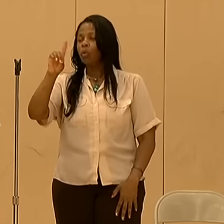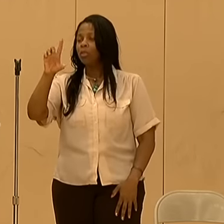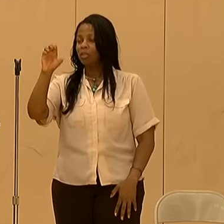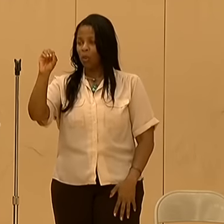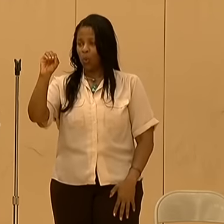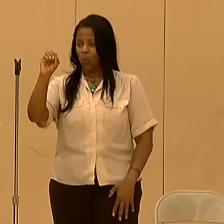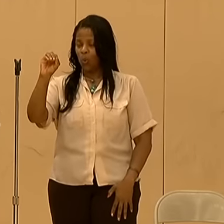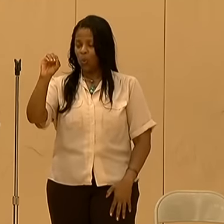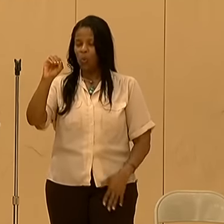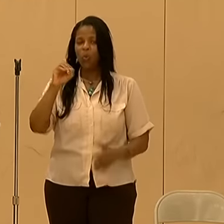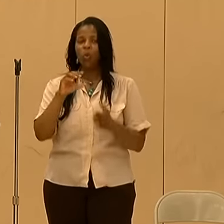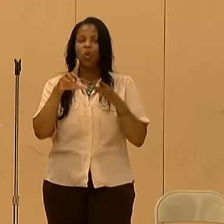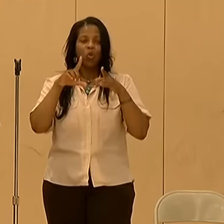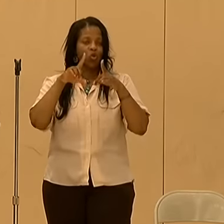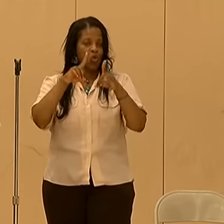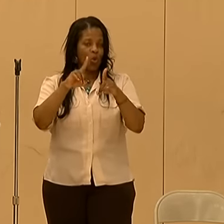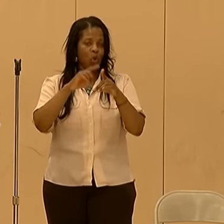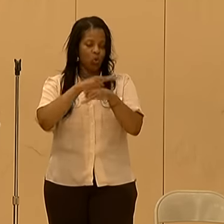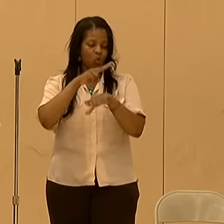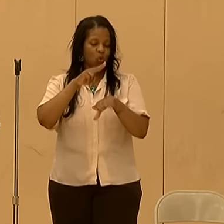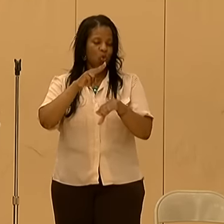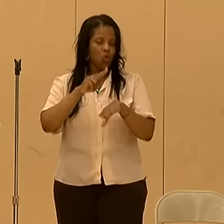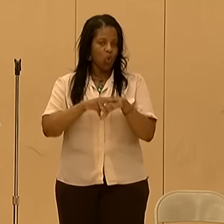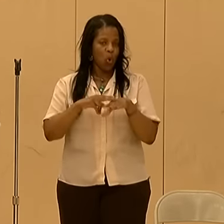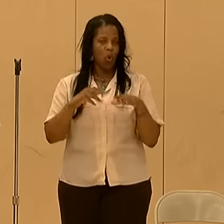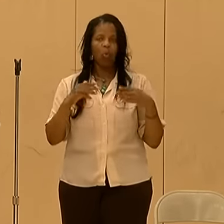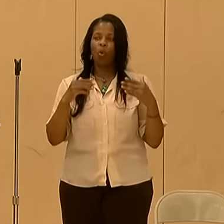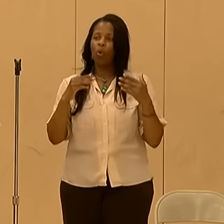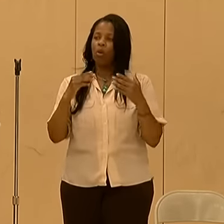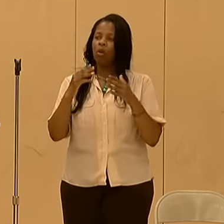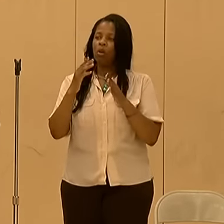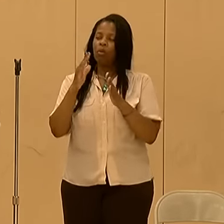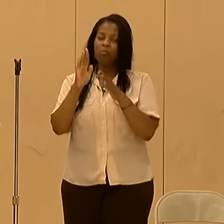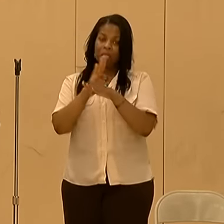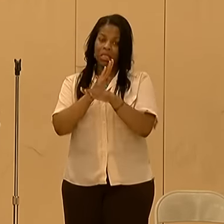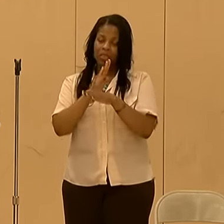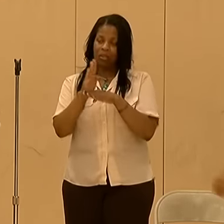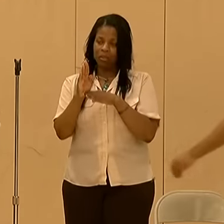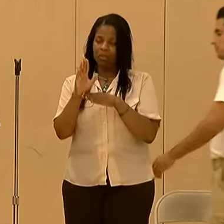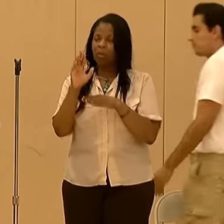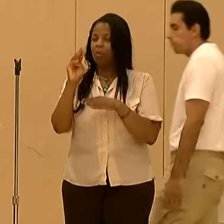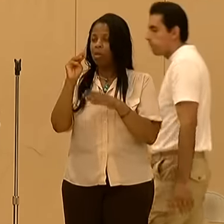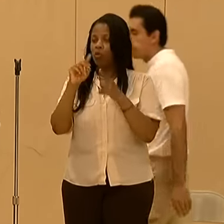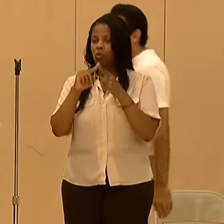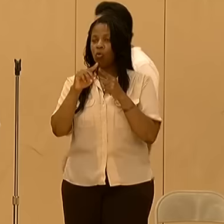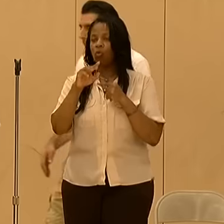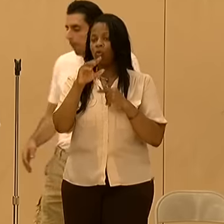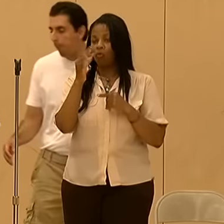661-861-3110. And during normal business hours for animal services, that number is area code